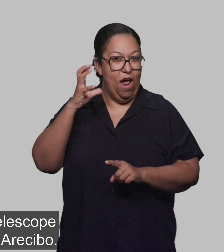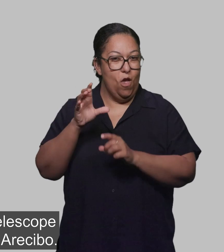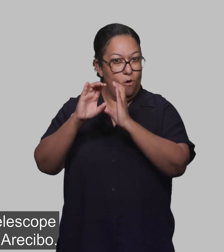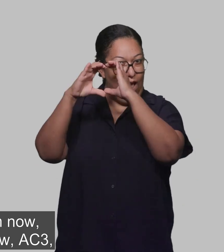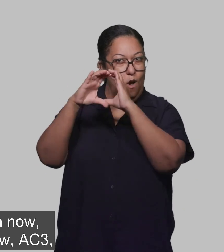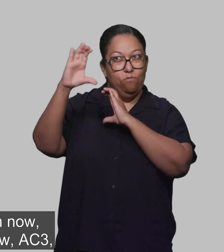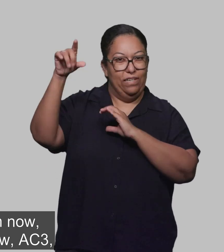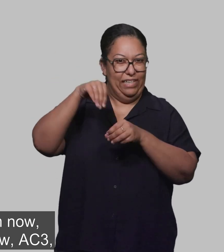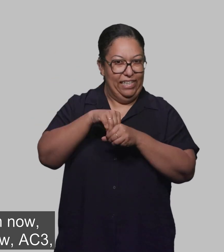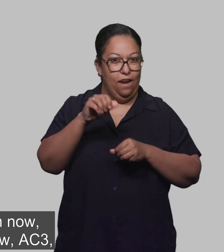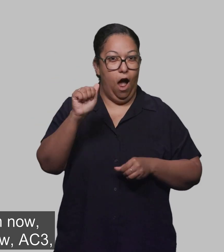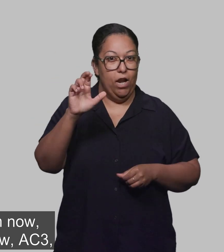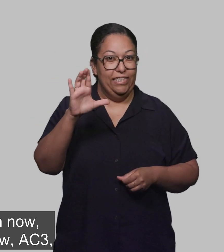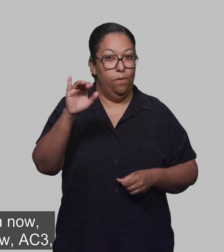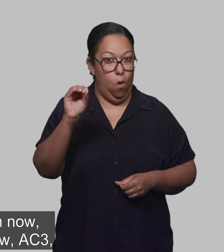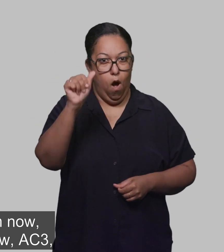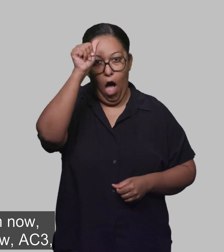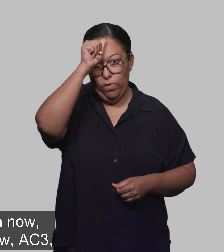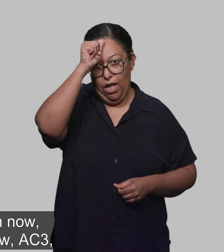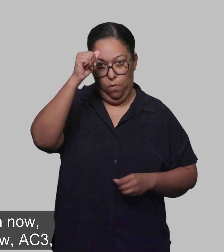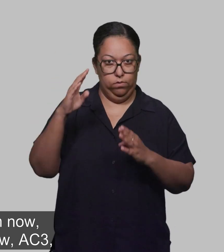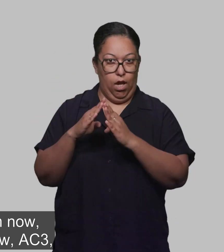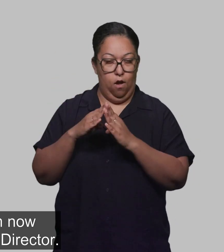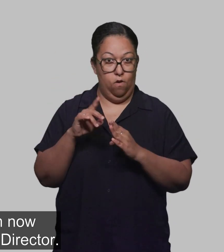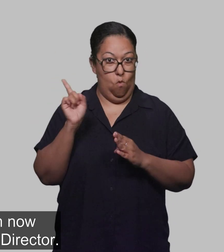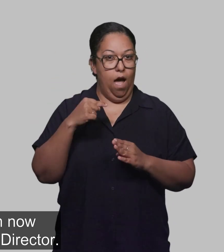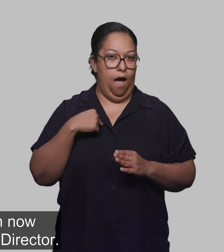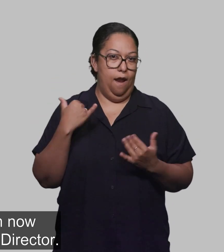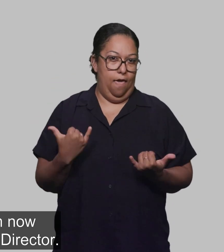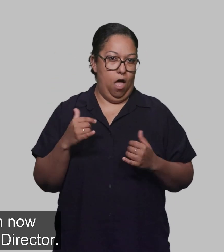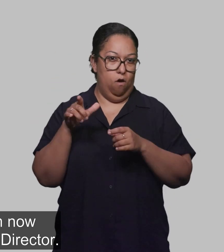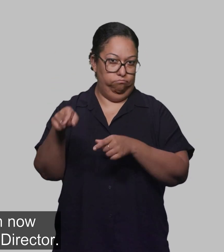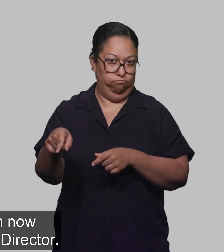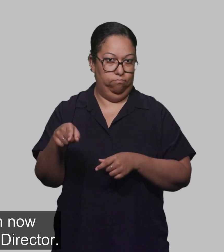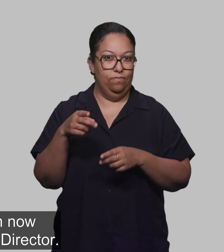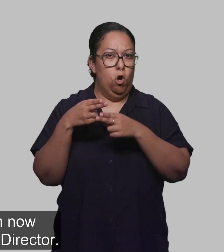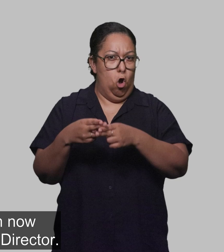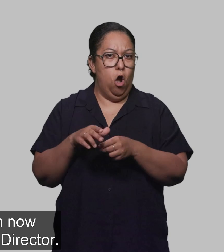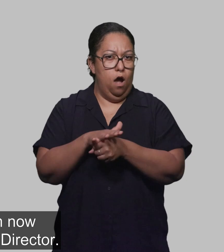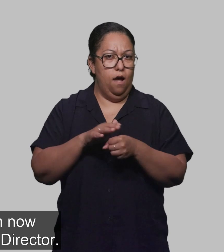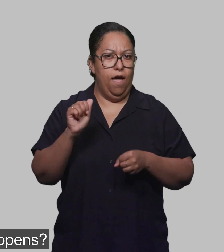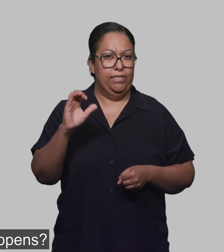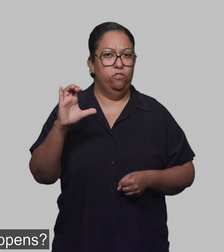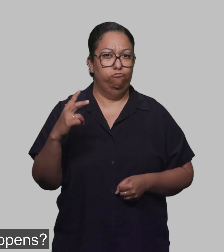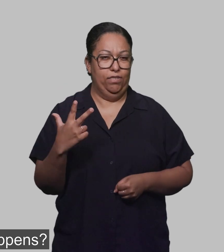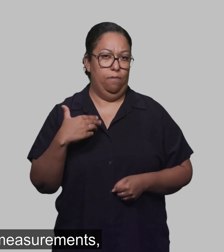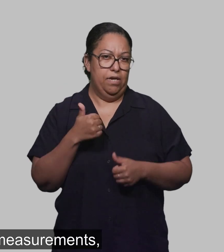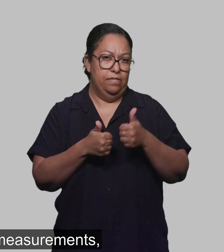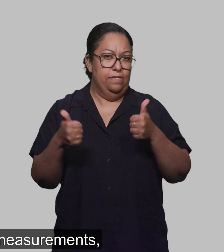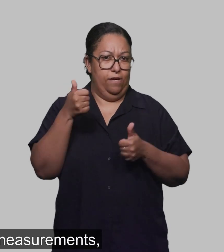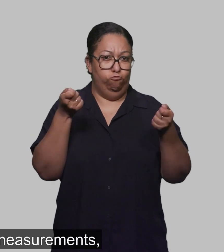Arecibo, where I am now. It is called now AC3, where I am now the executive director. So what